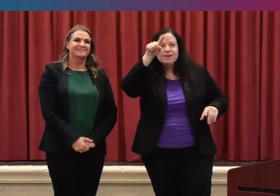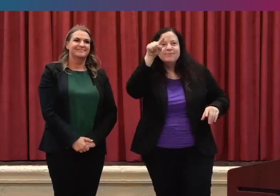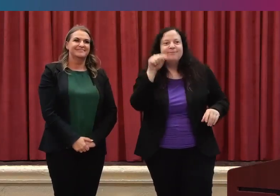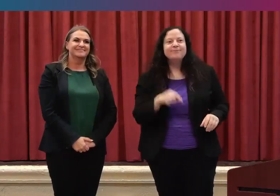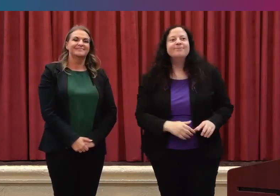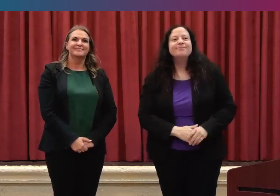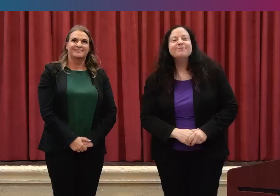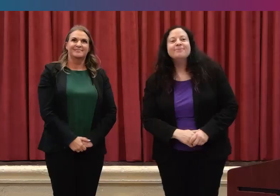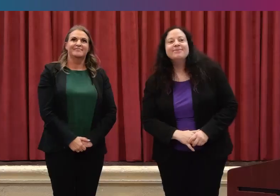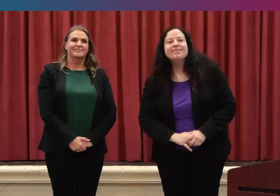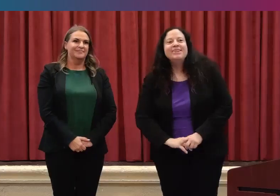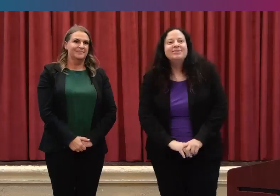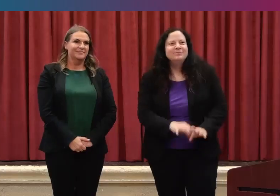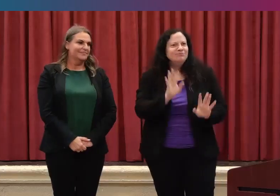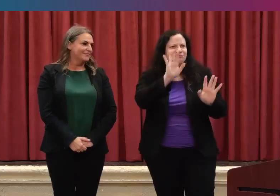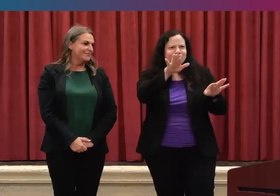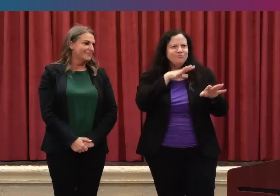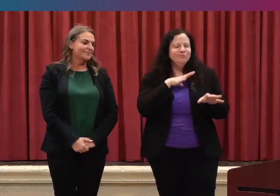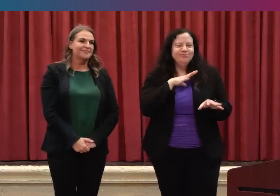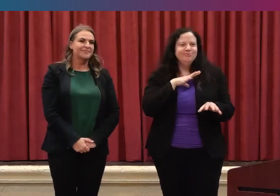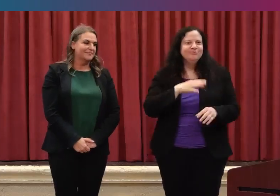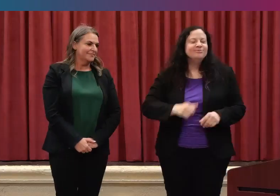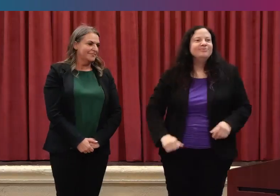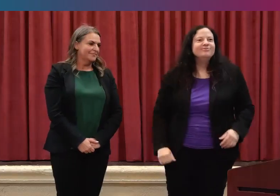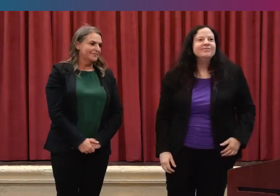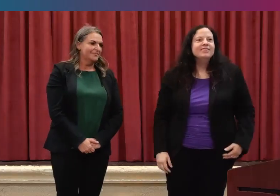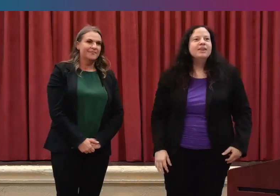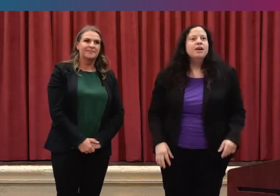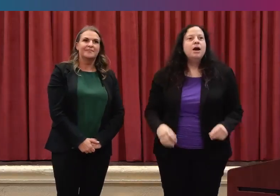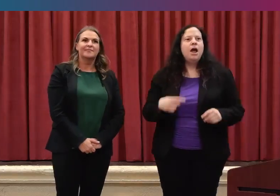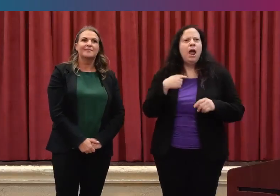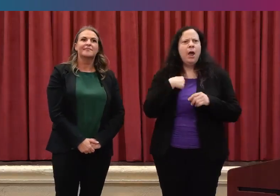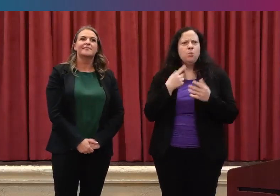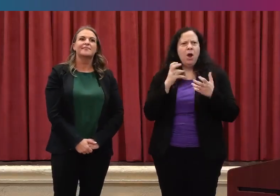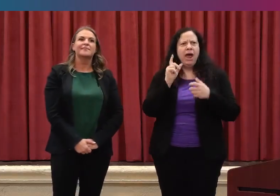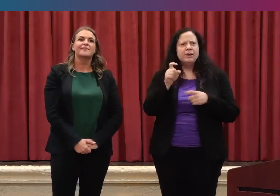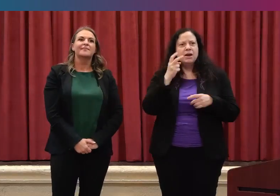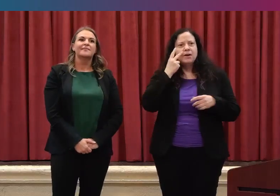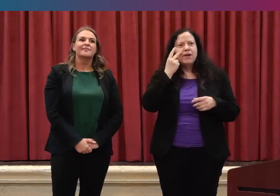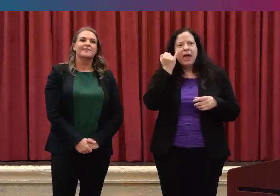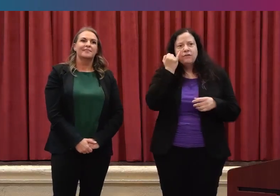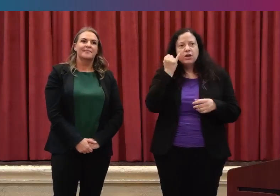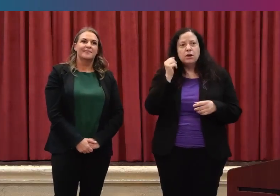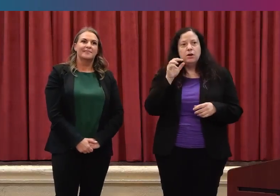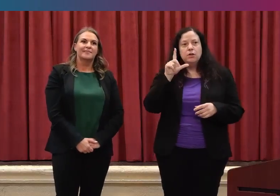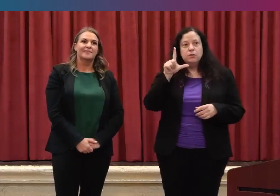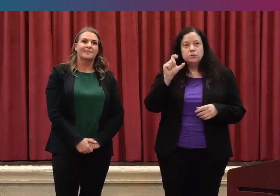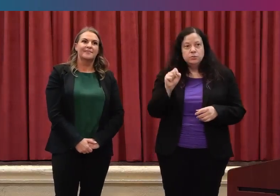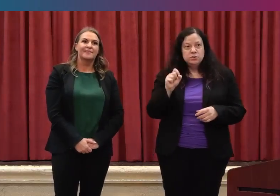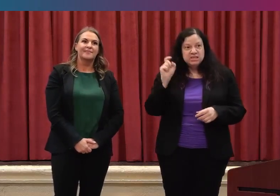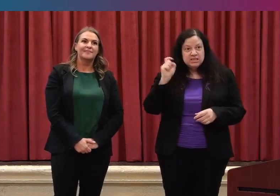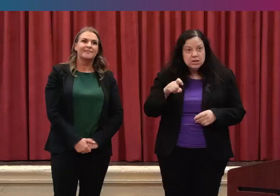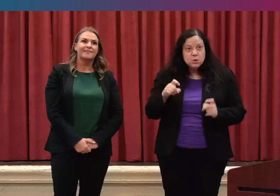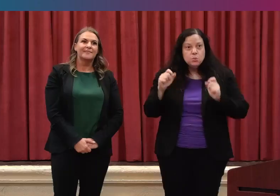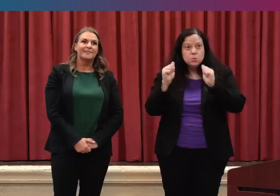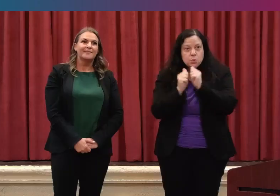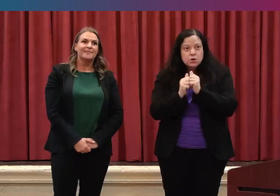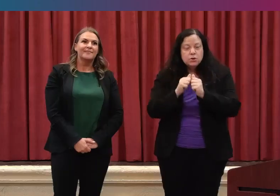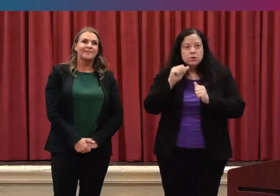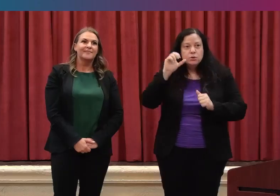One question in the back. Papa. Oh. I want to ask you, see if your LifeSigns works with